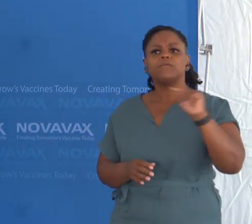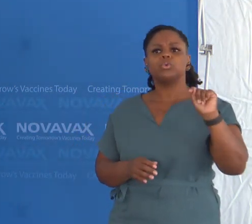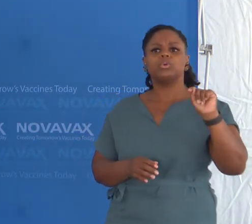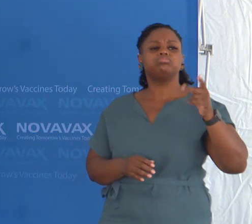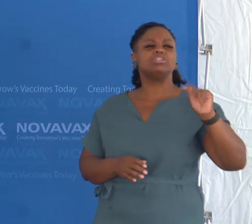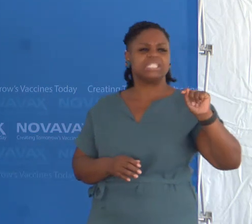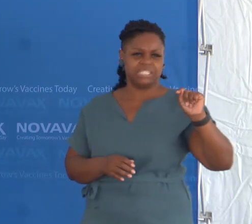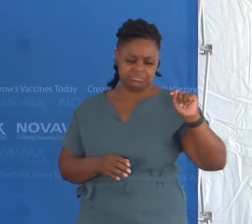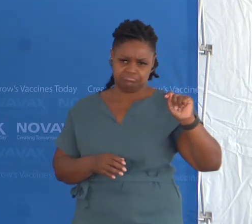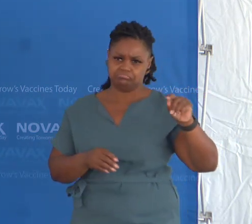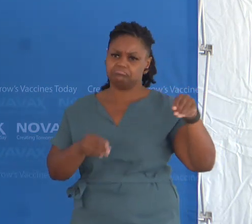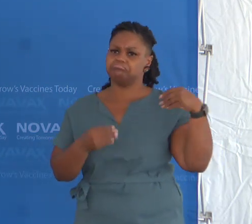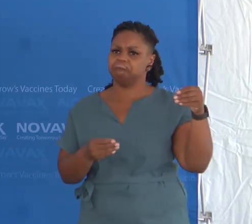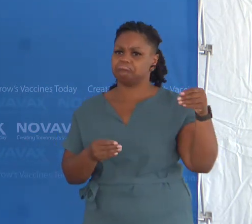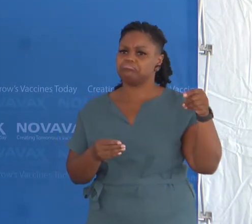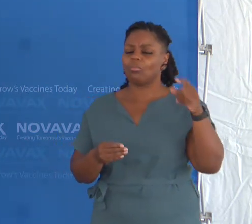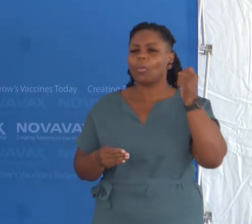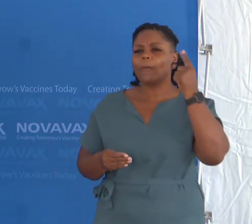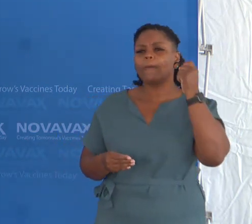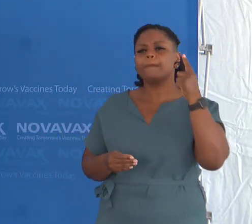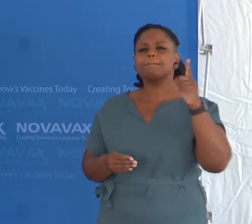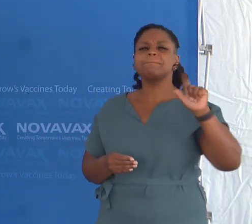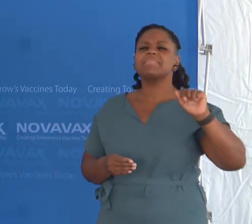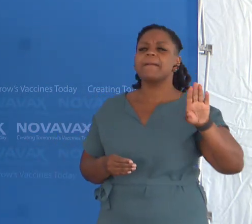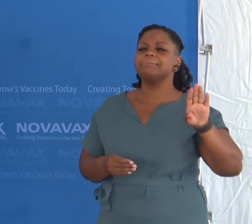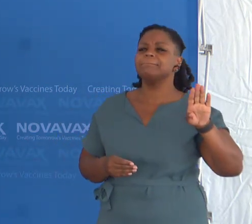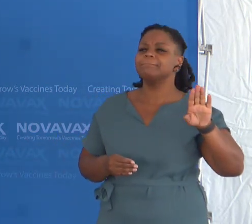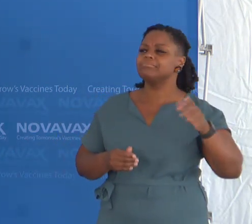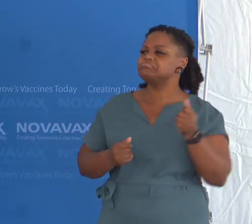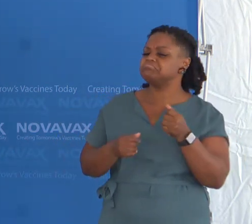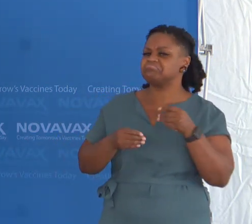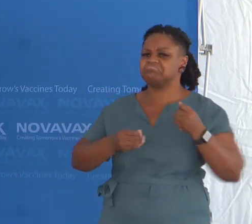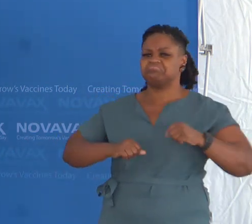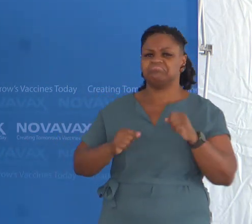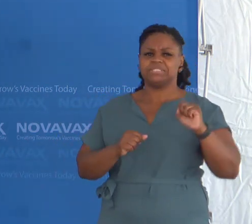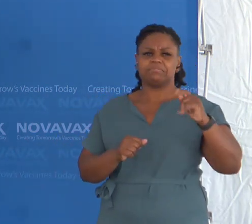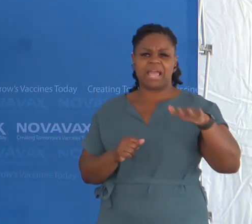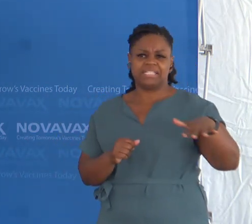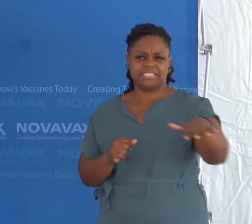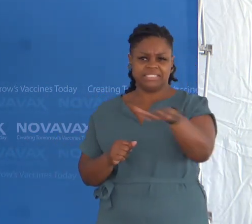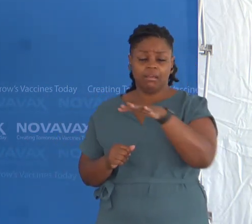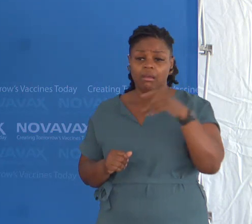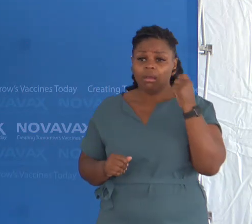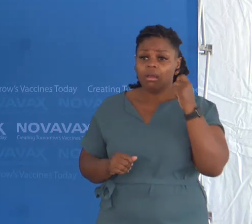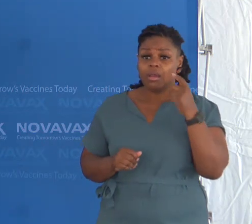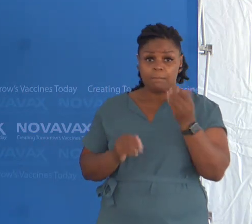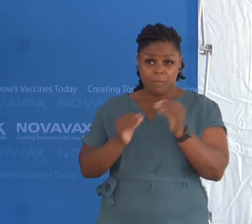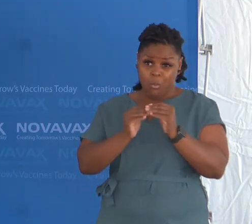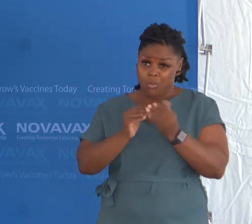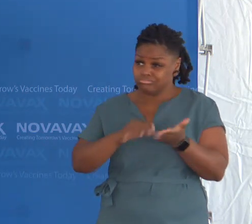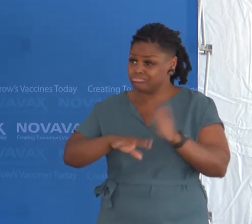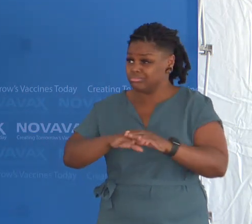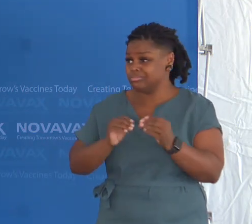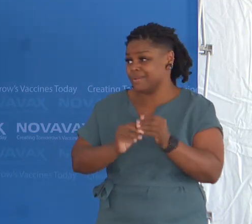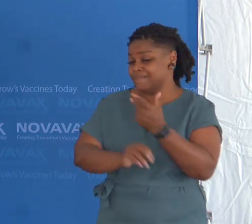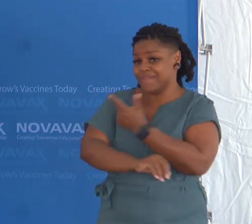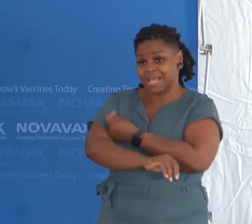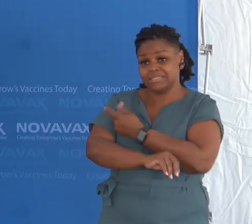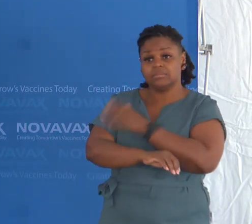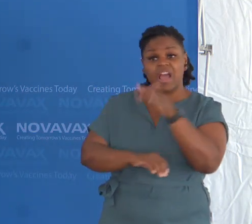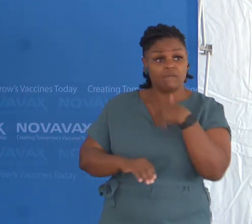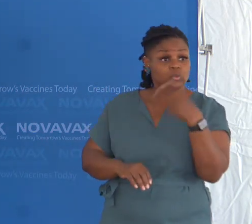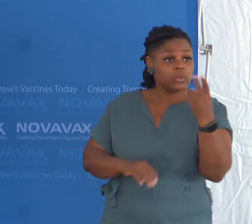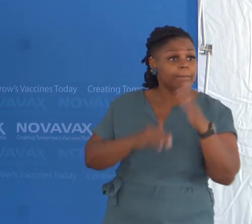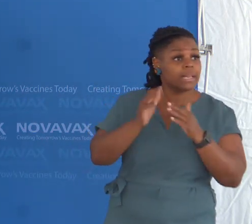able to make more vaccine. In addition to the 2 buildings that we have here, we have